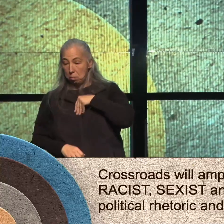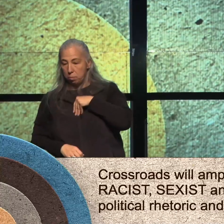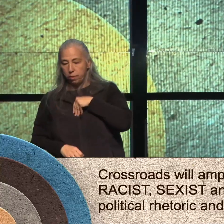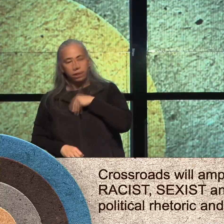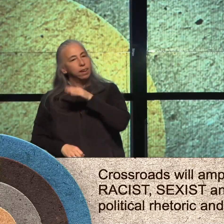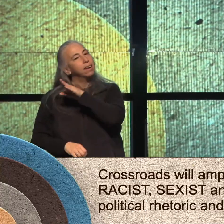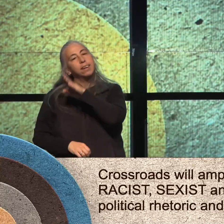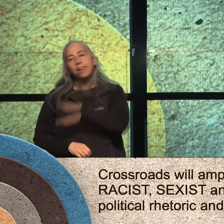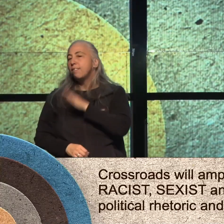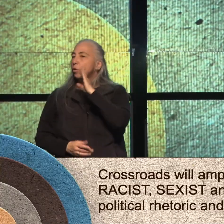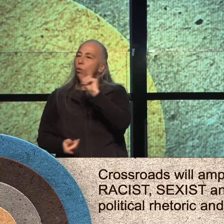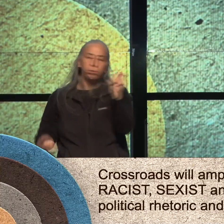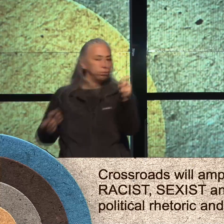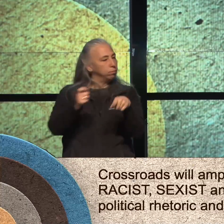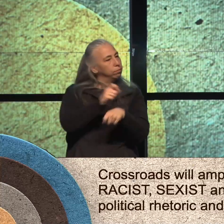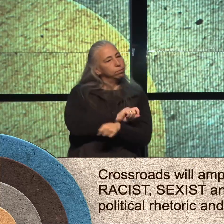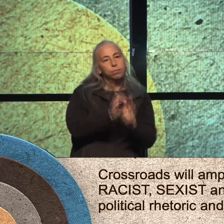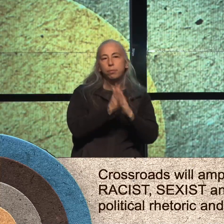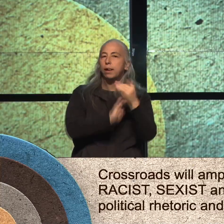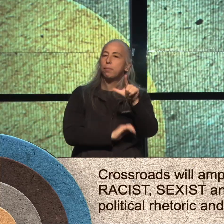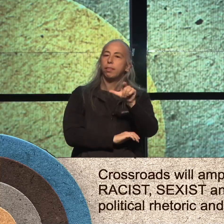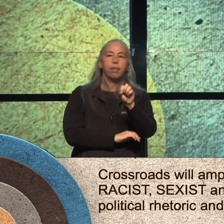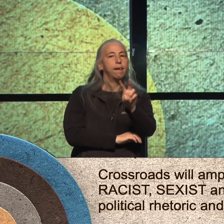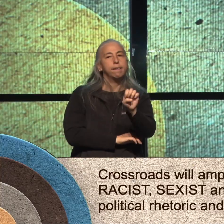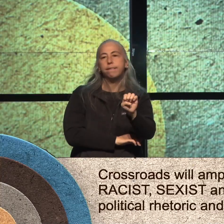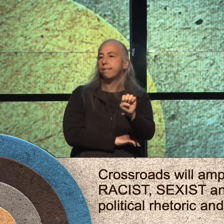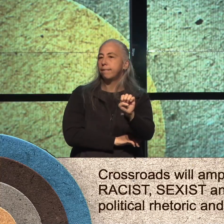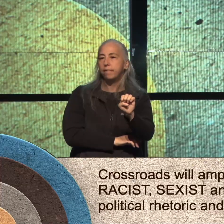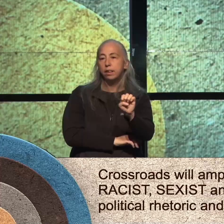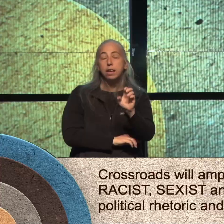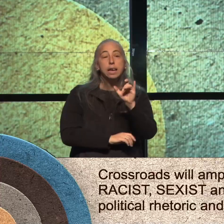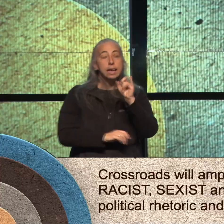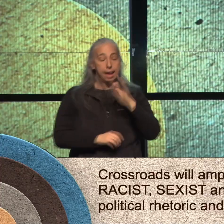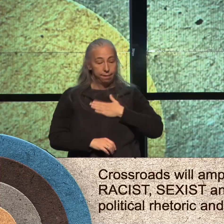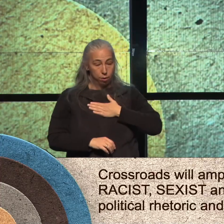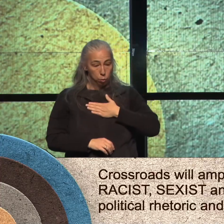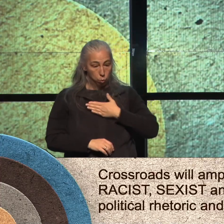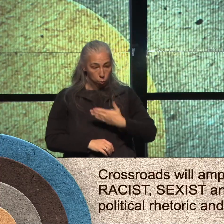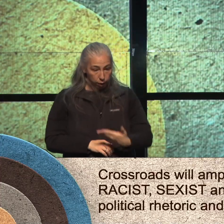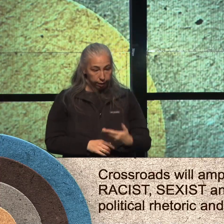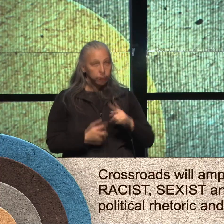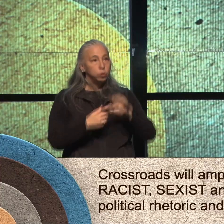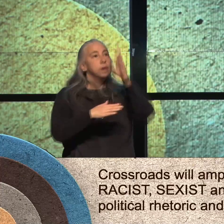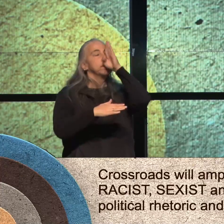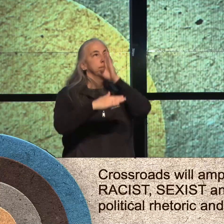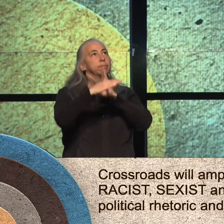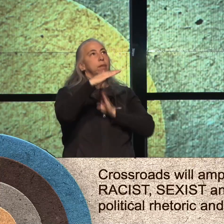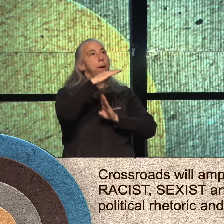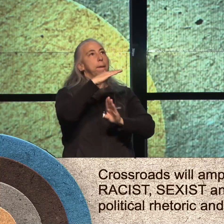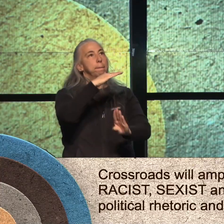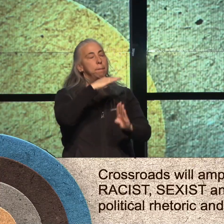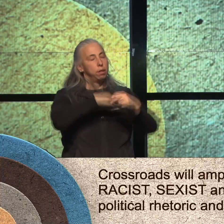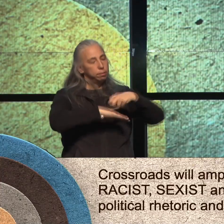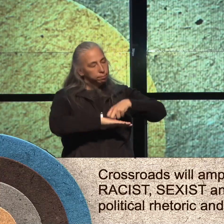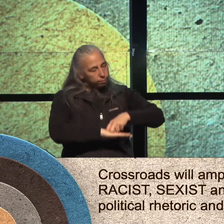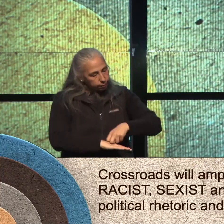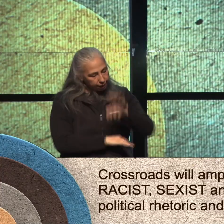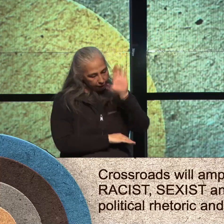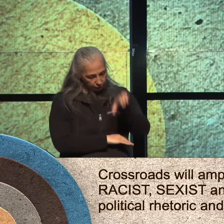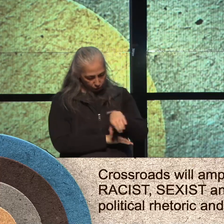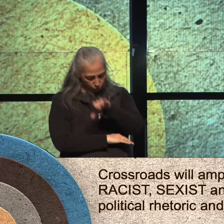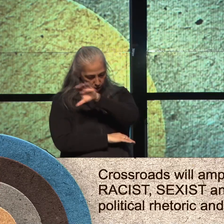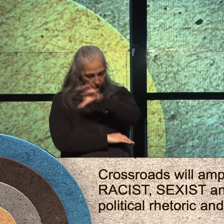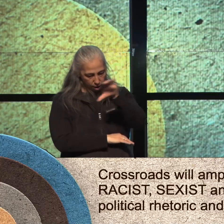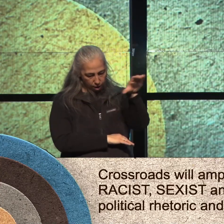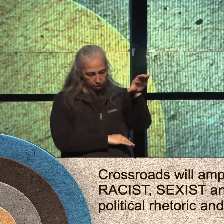into love. But if we are willing to humble ourselves and kneel at the cross of the people and the places that